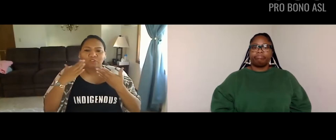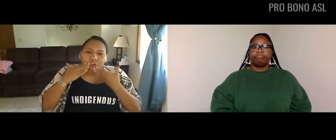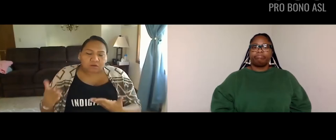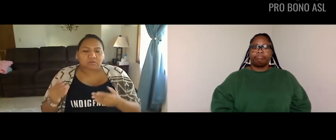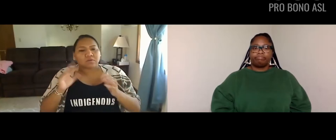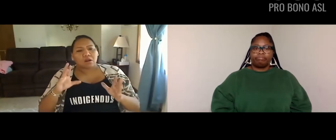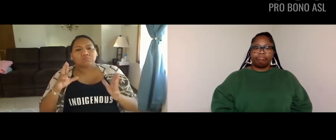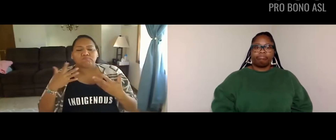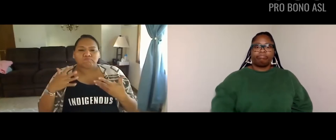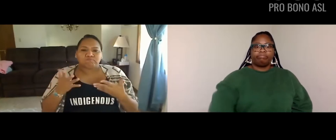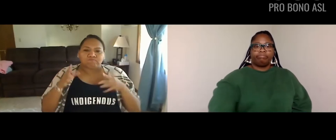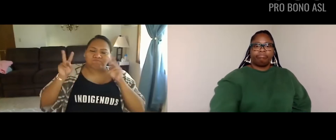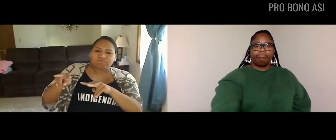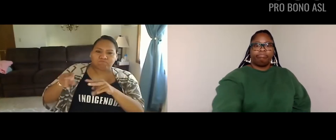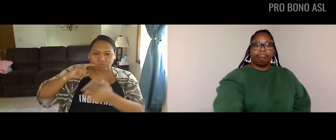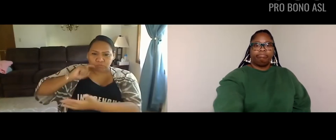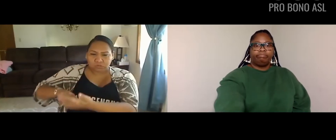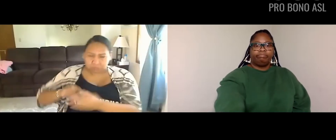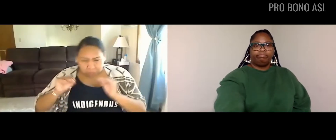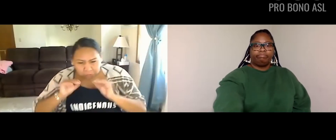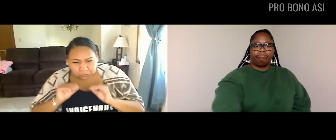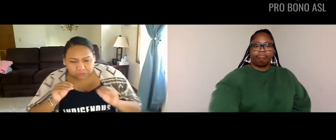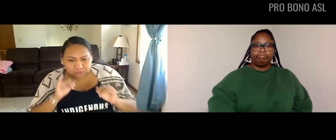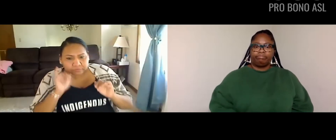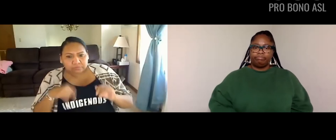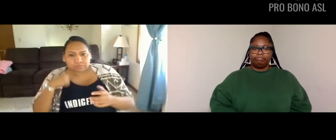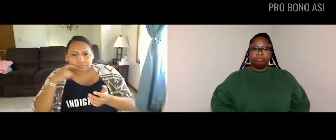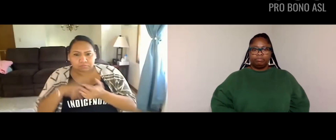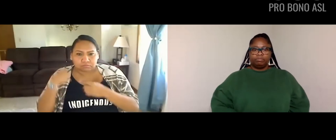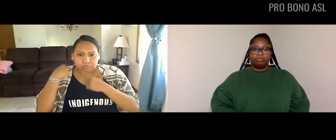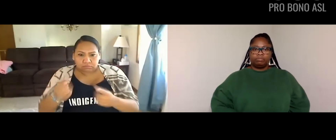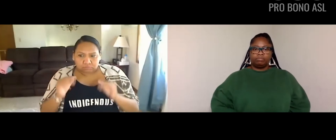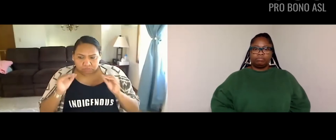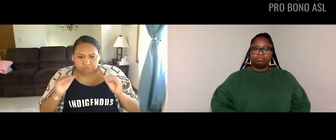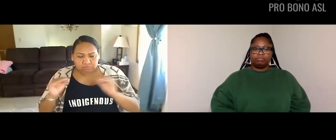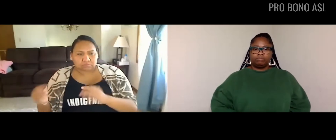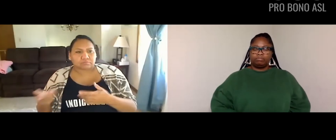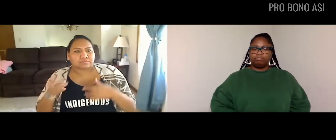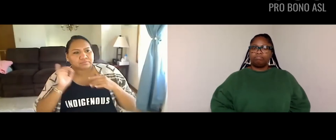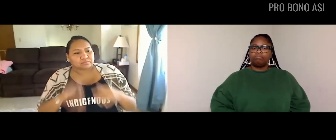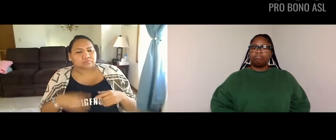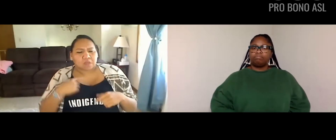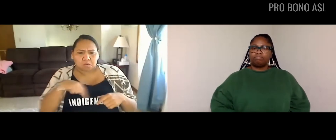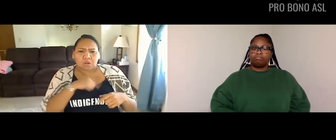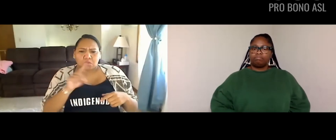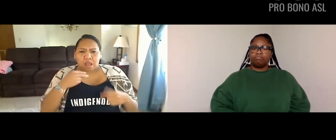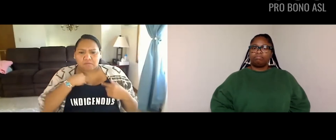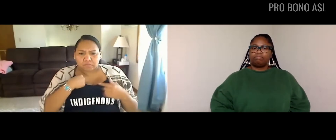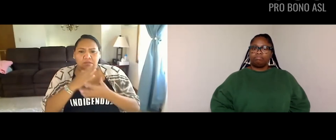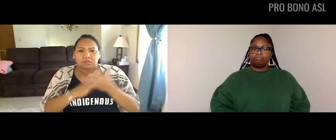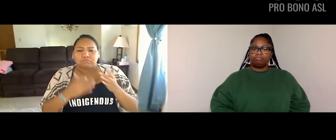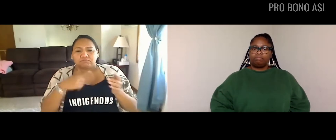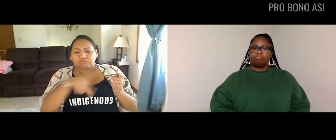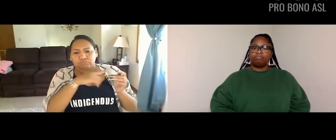its grandmother language. There has been no recognition of that fact. No, not even a placement